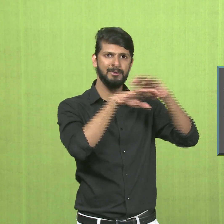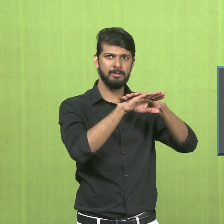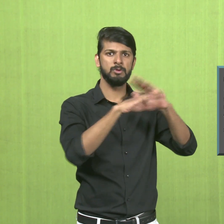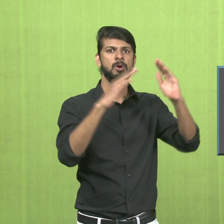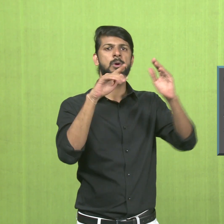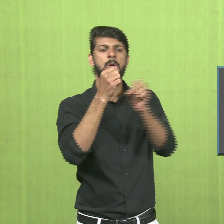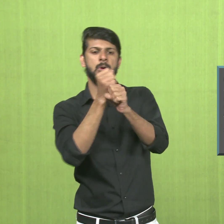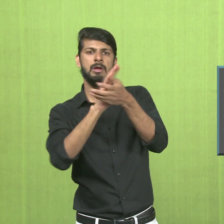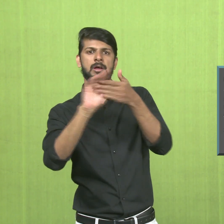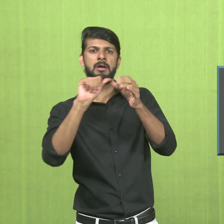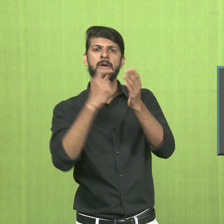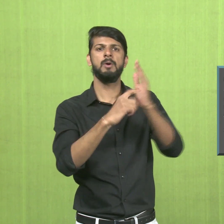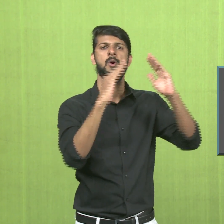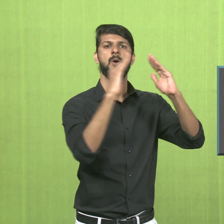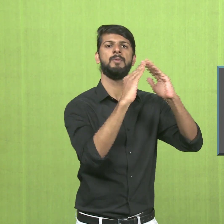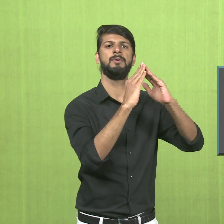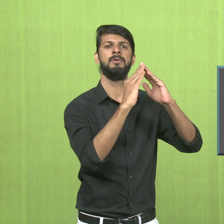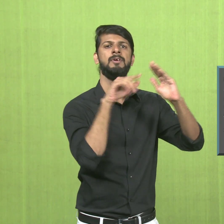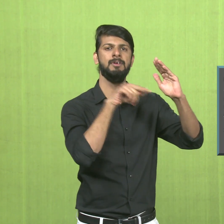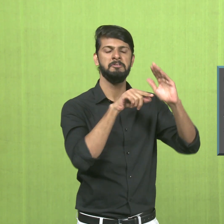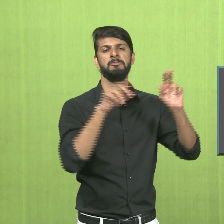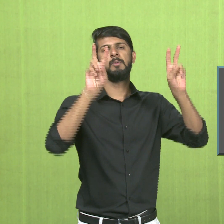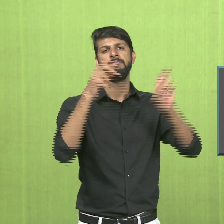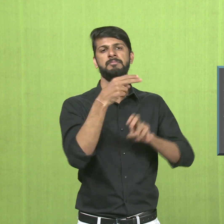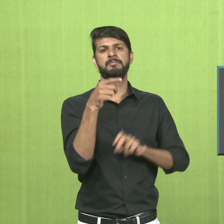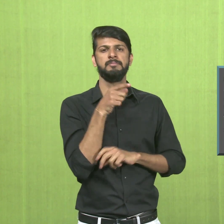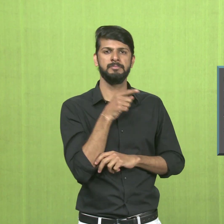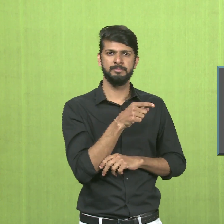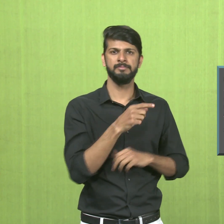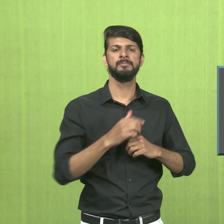the special or the designated chamber for the bridegroom.